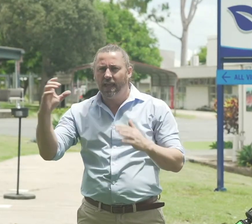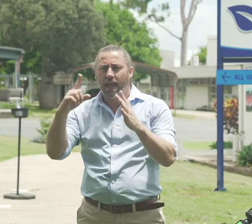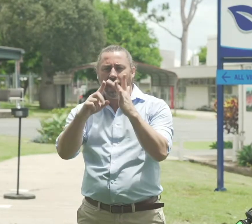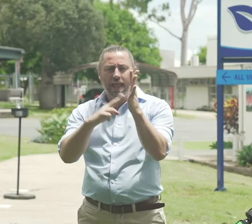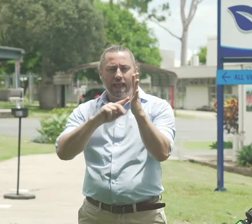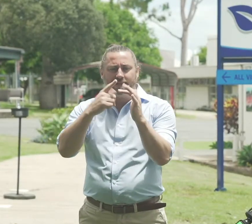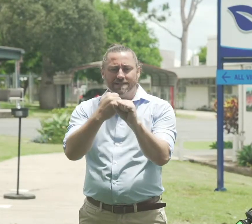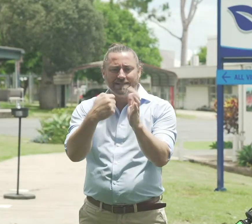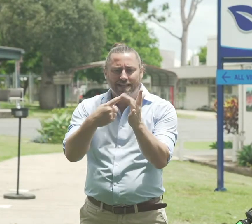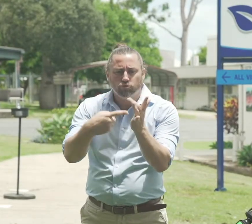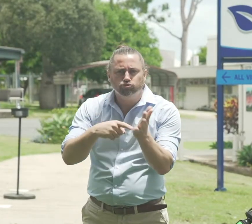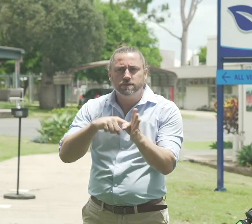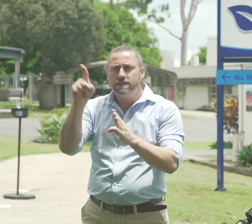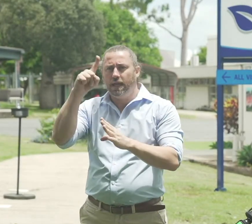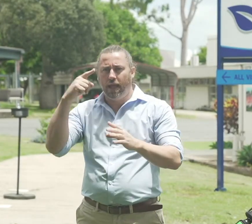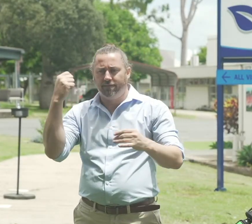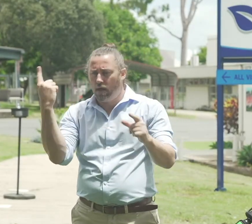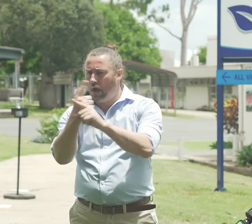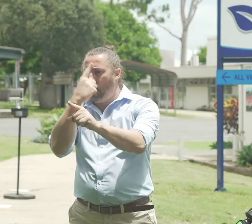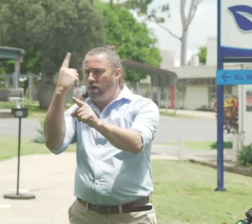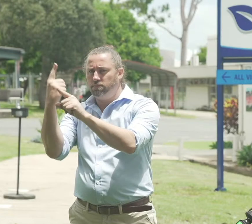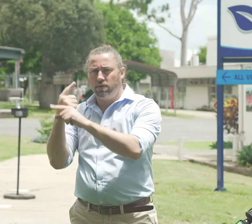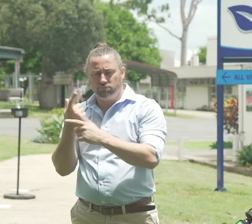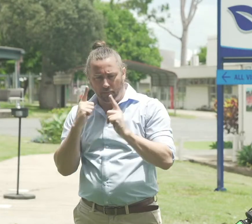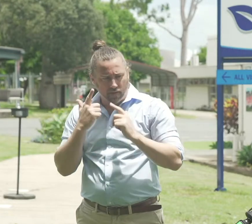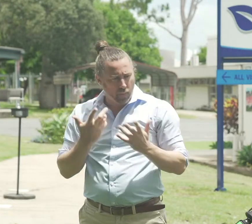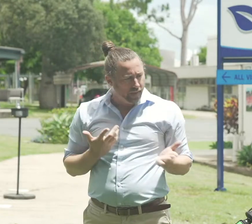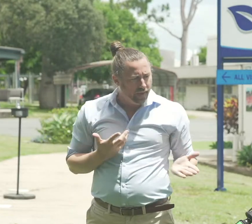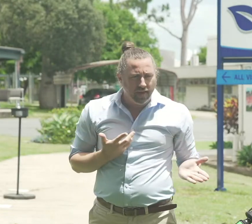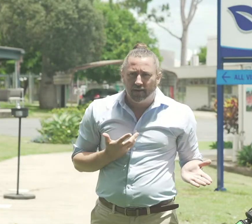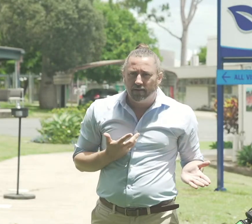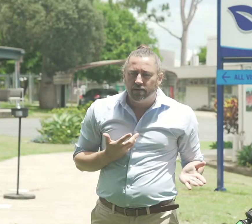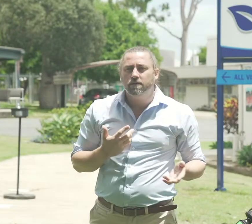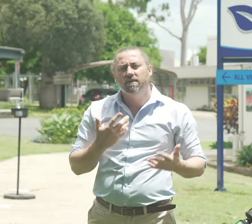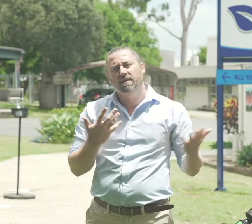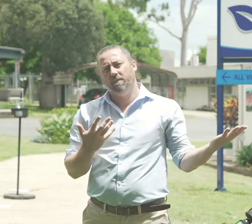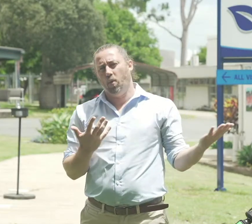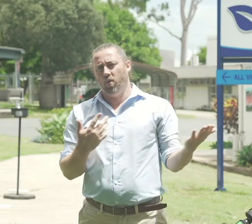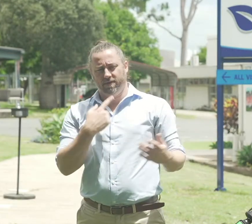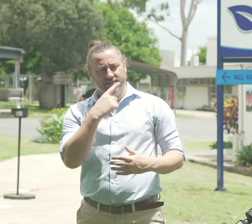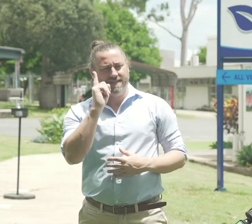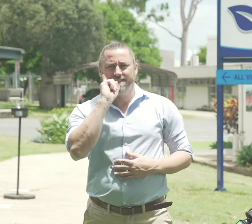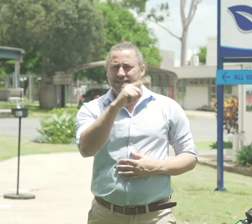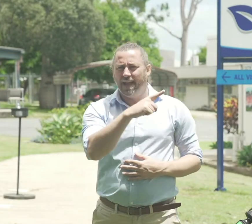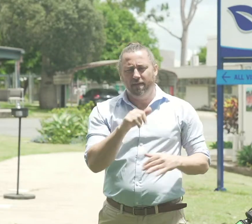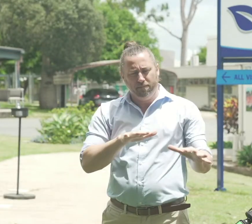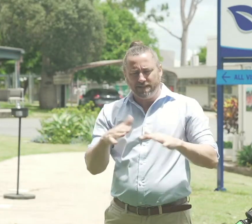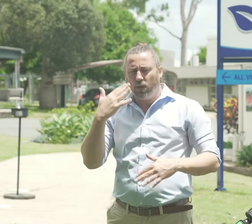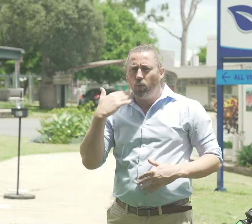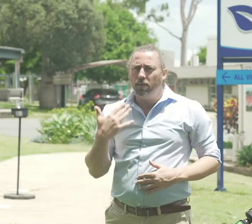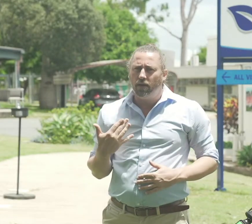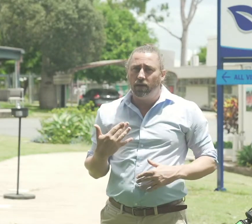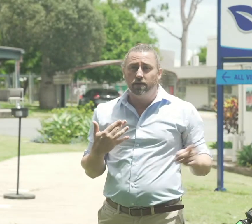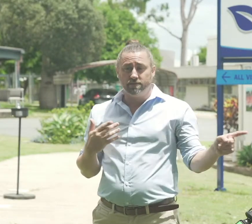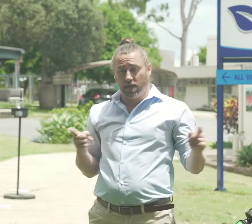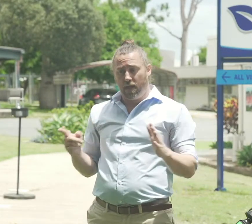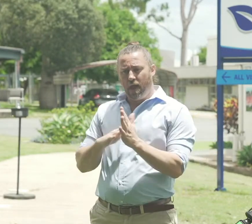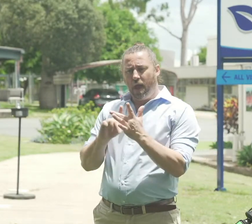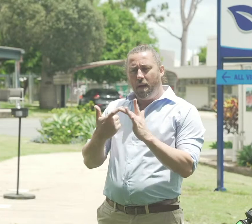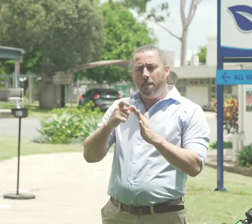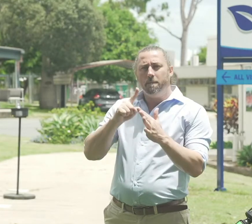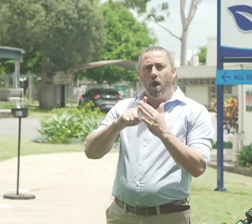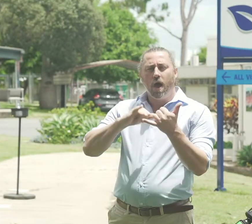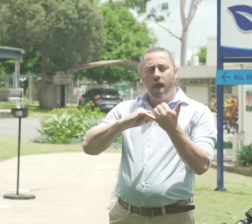has held a lot of press conferences over the last few weeks. As you might expect, she has other work to do. The former state archivist says a lack of